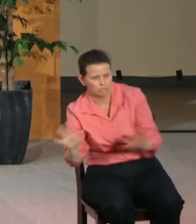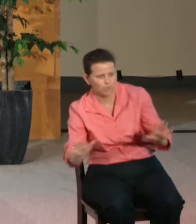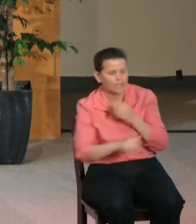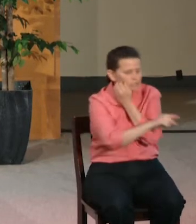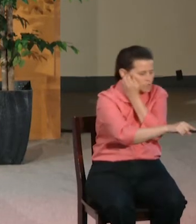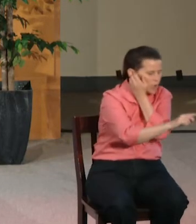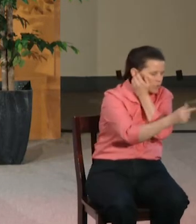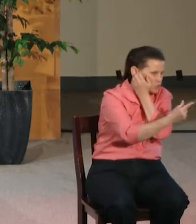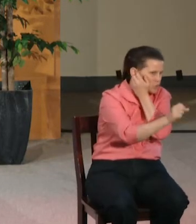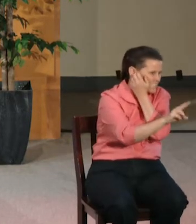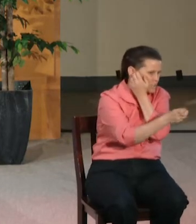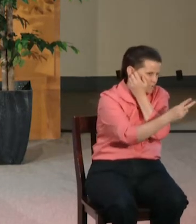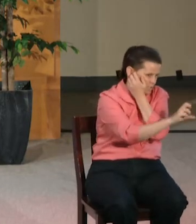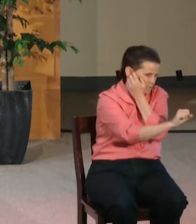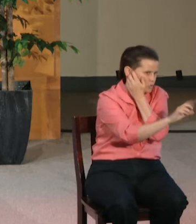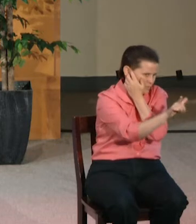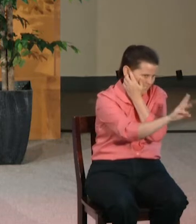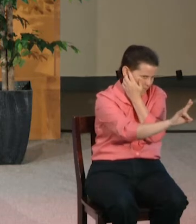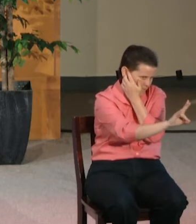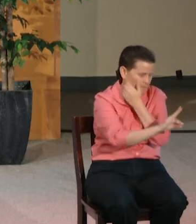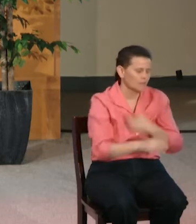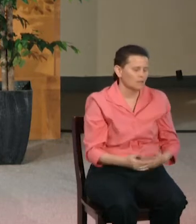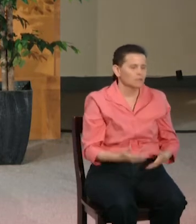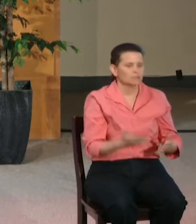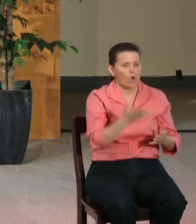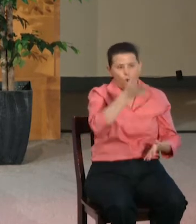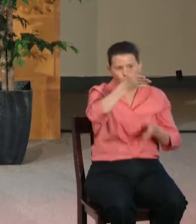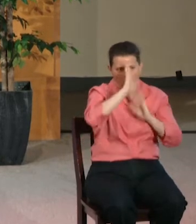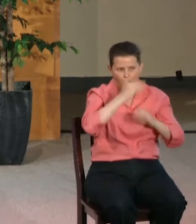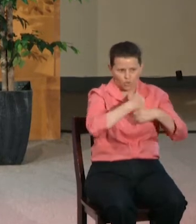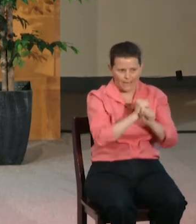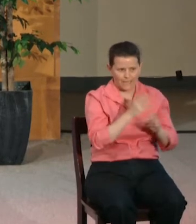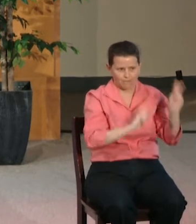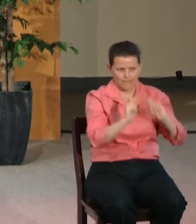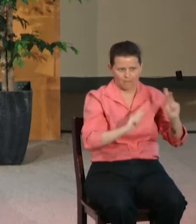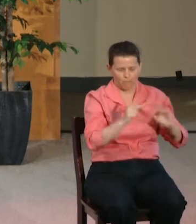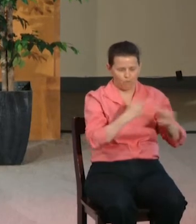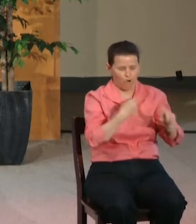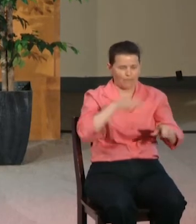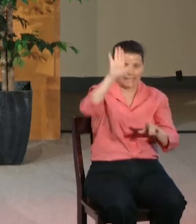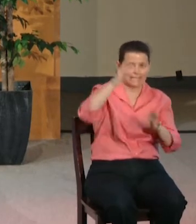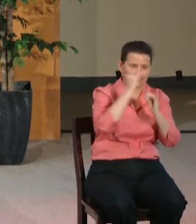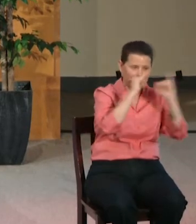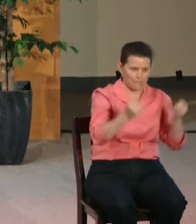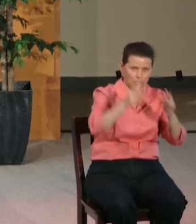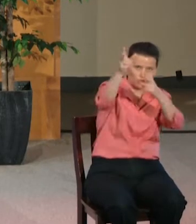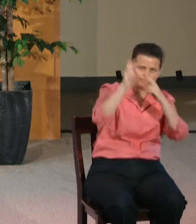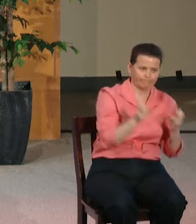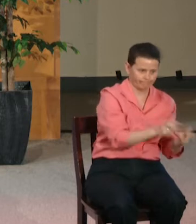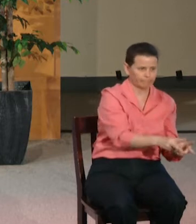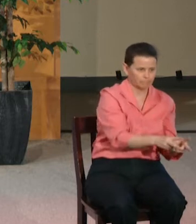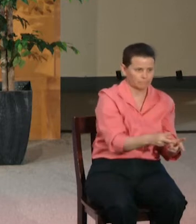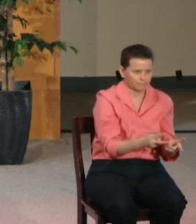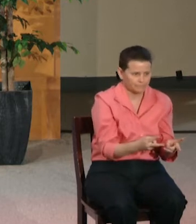So God created humankind in his image. In the image of God, he created them, male and female, he created them. And the